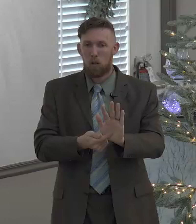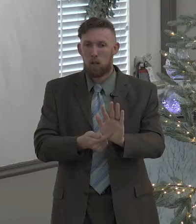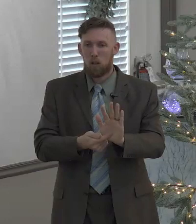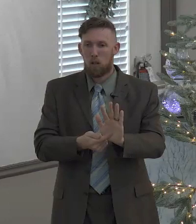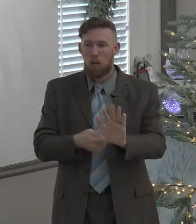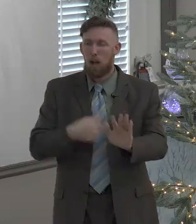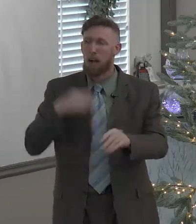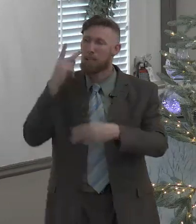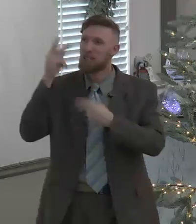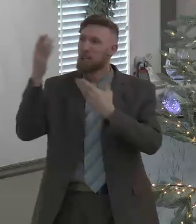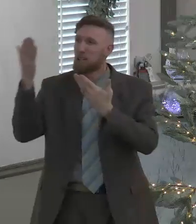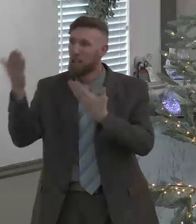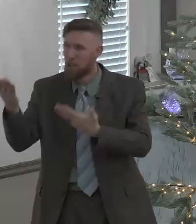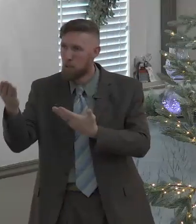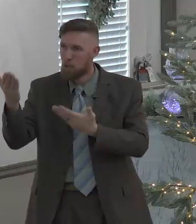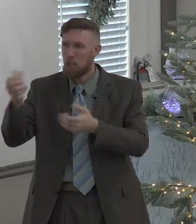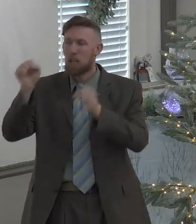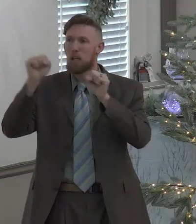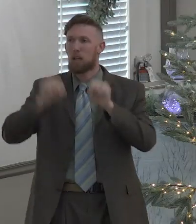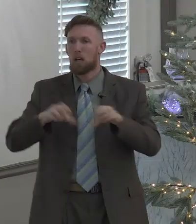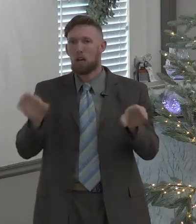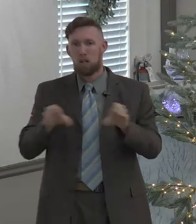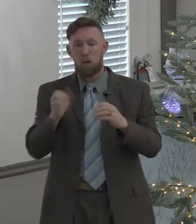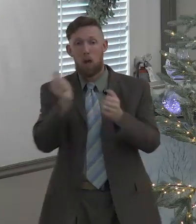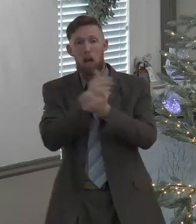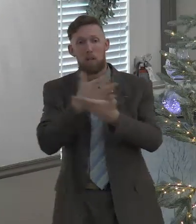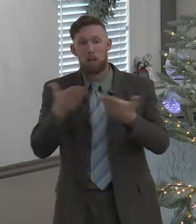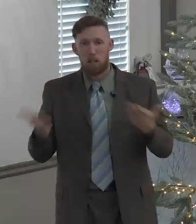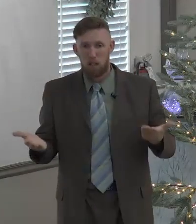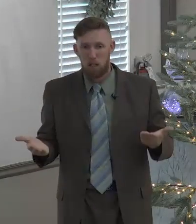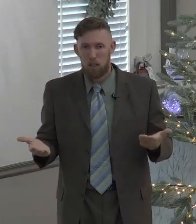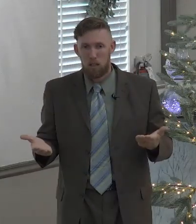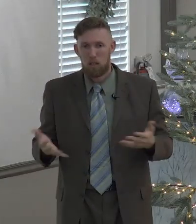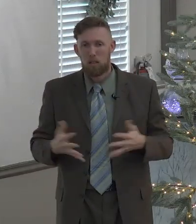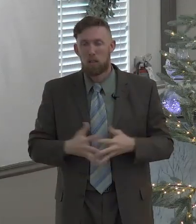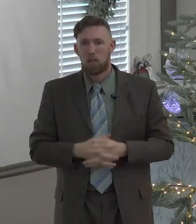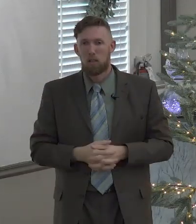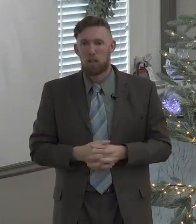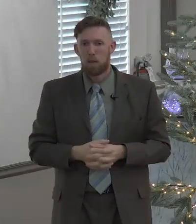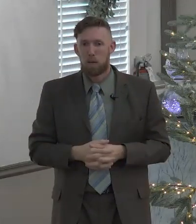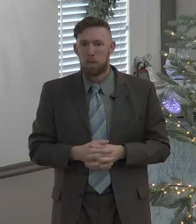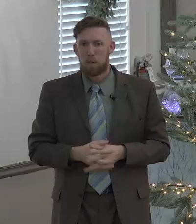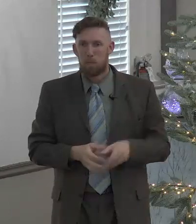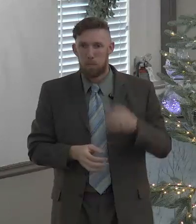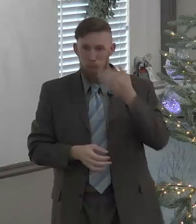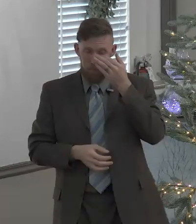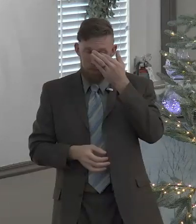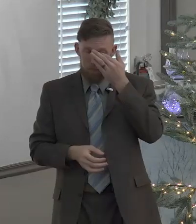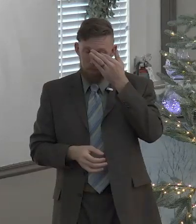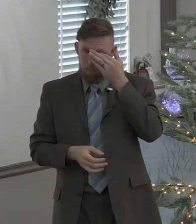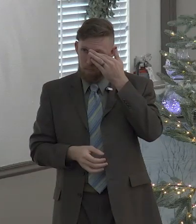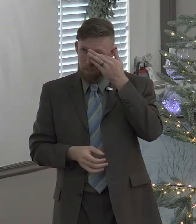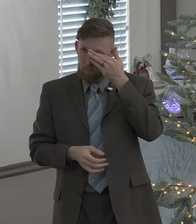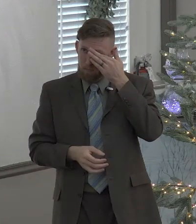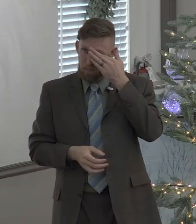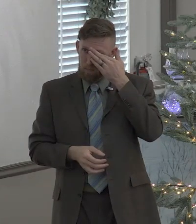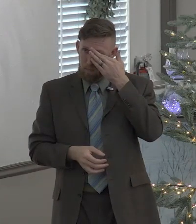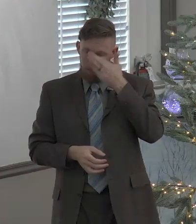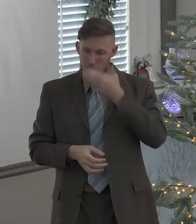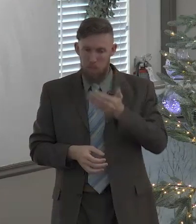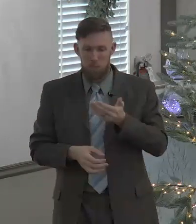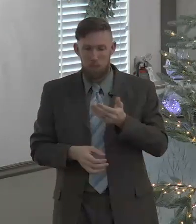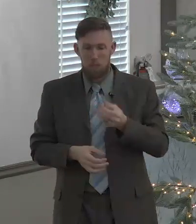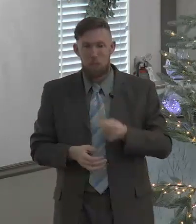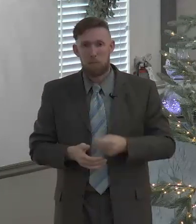I can see him who can do everything, and I can do nothing.